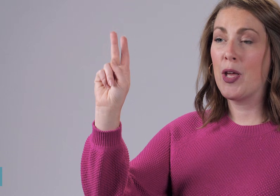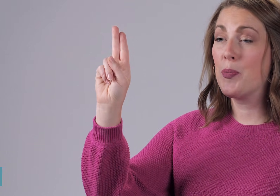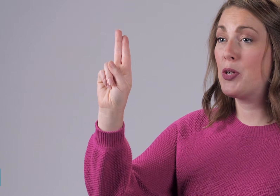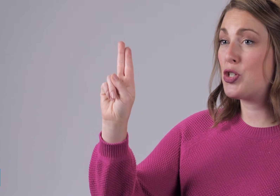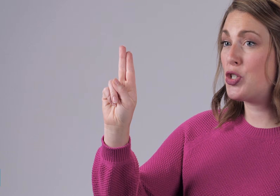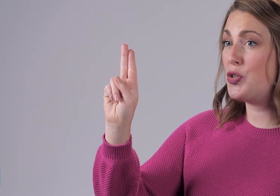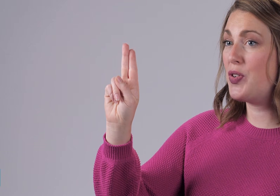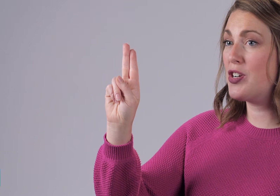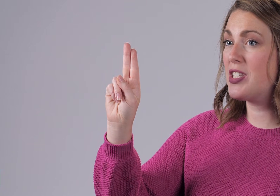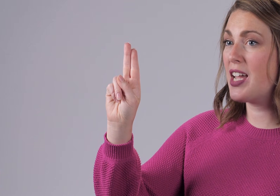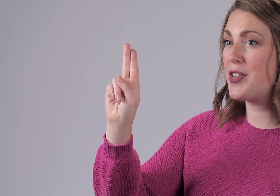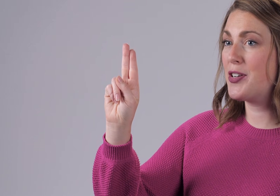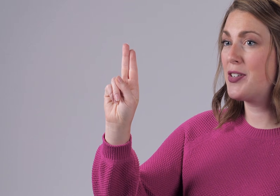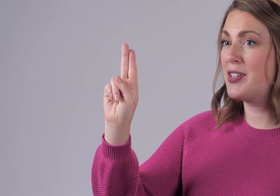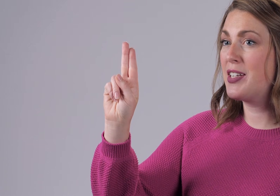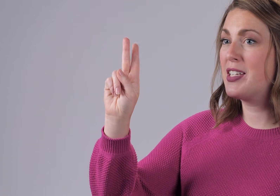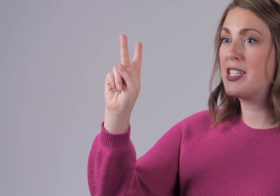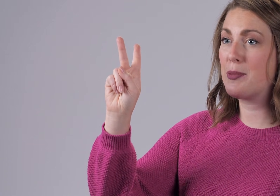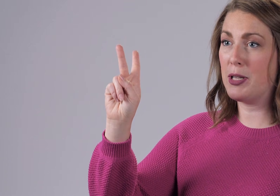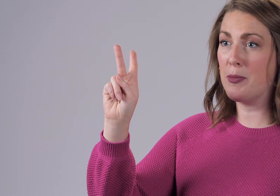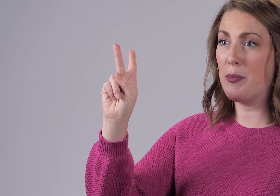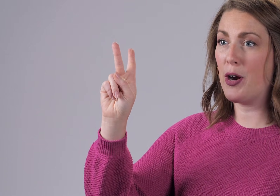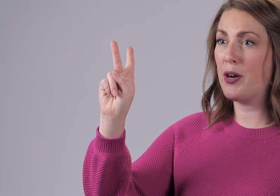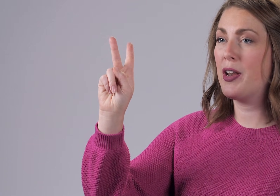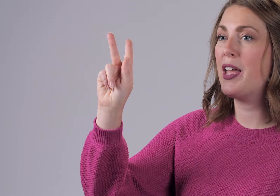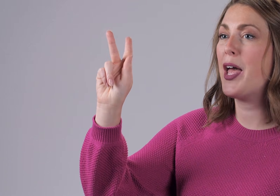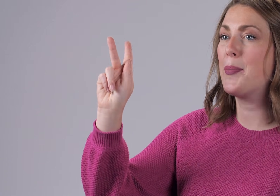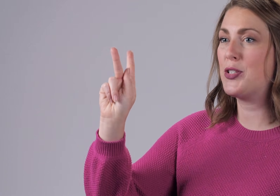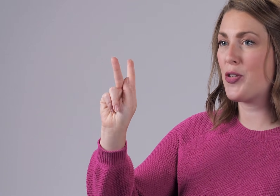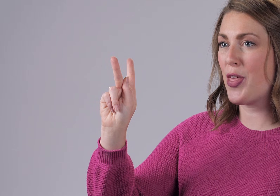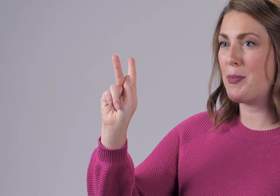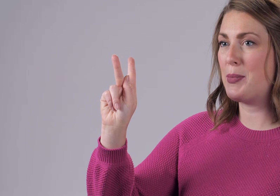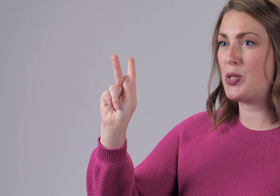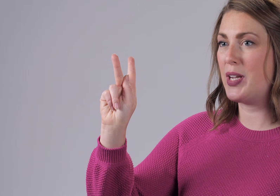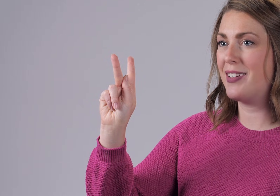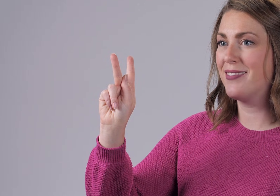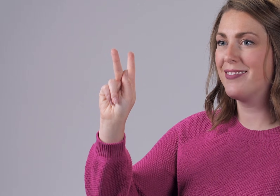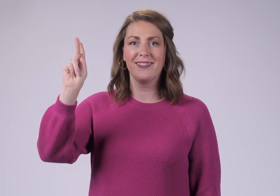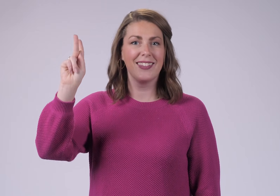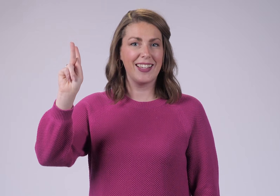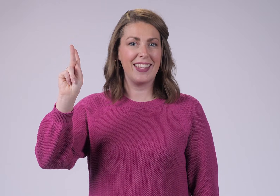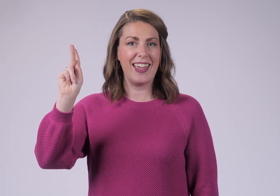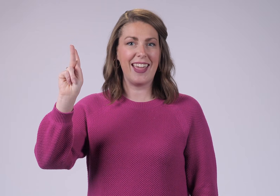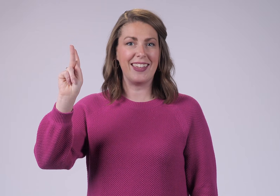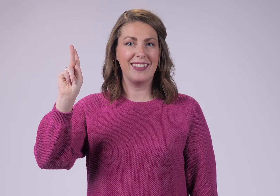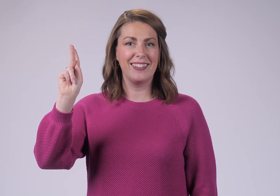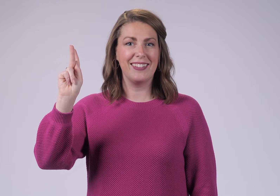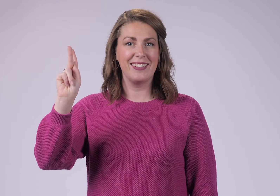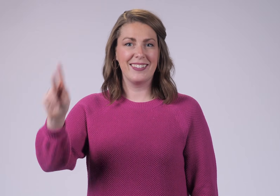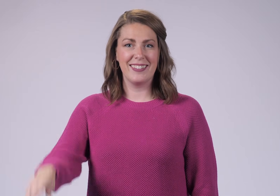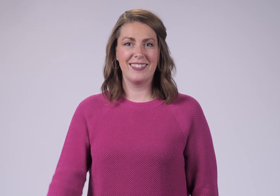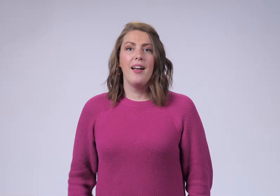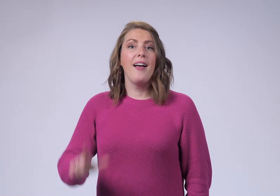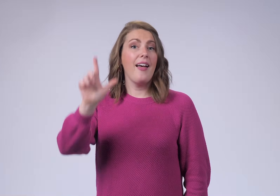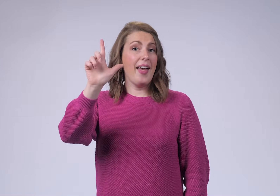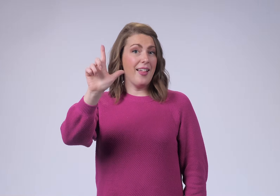Put your 2 fingers together, split them apart, and put your thumb in between. K. L.